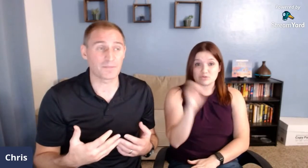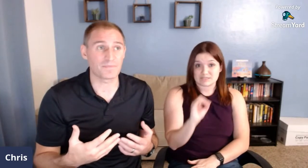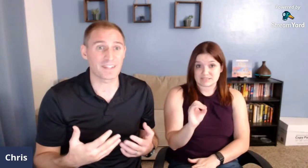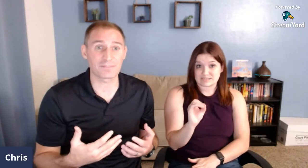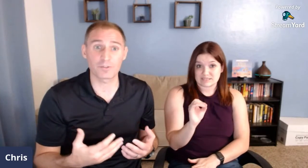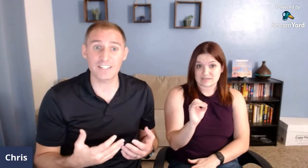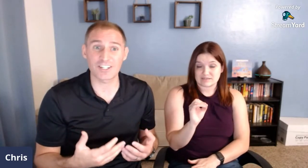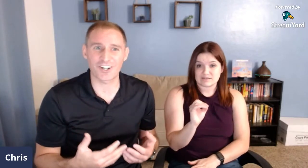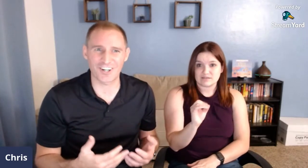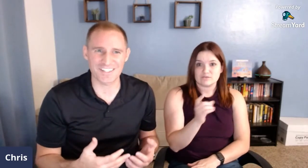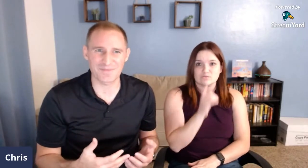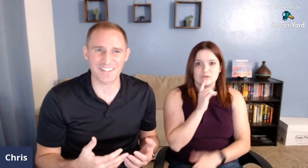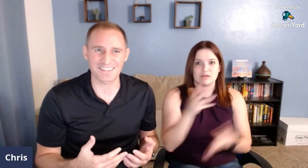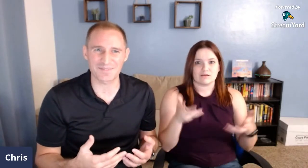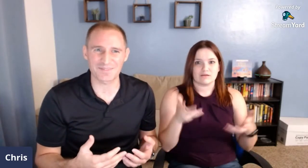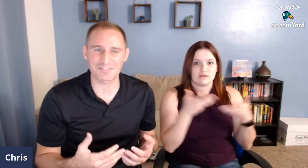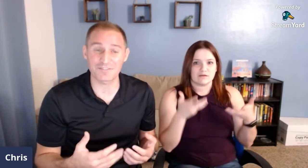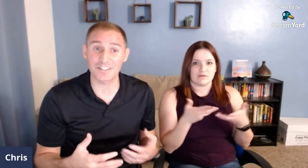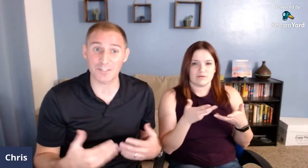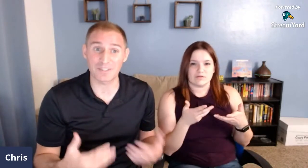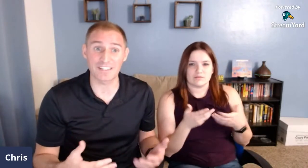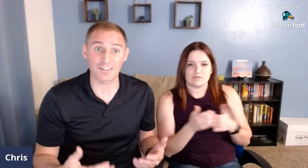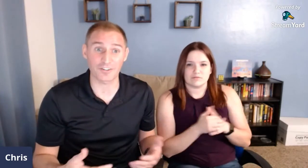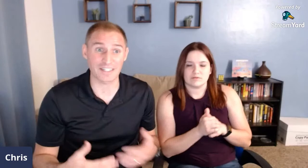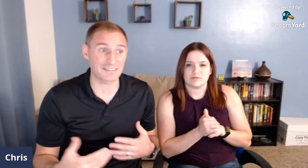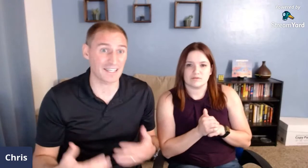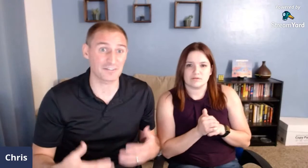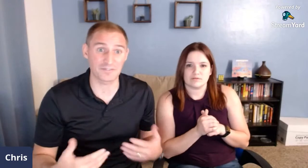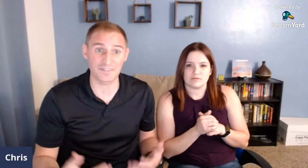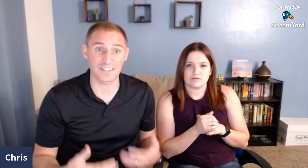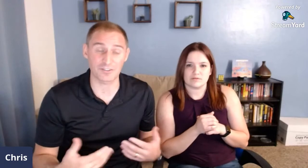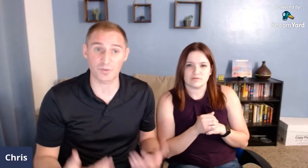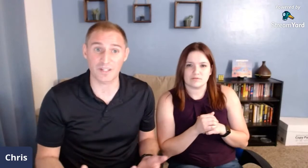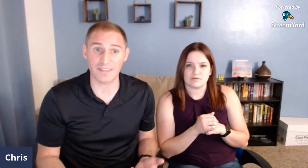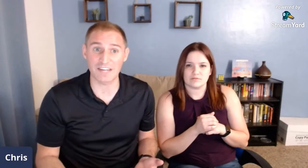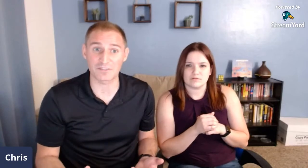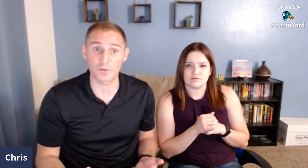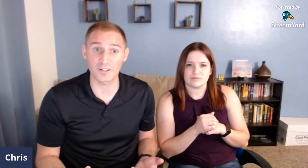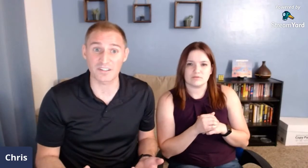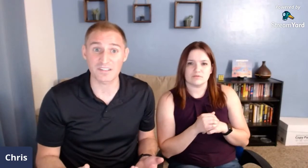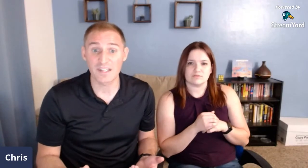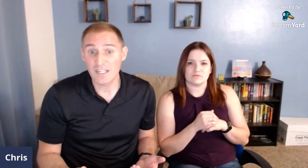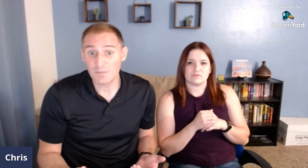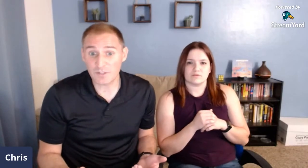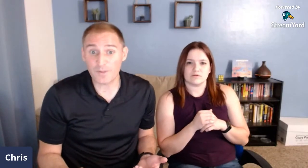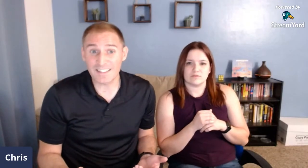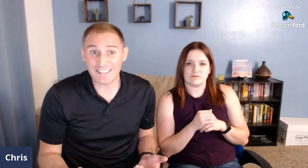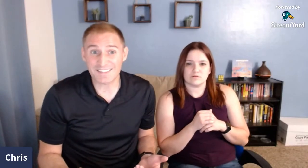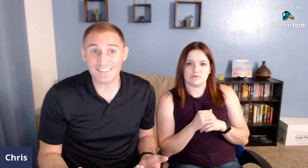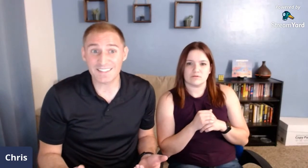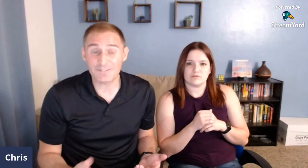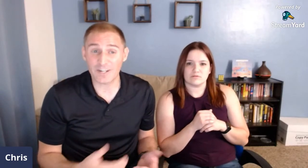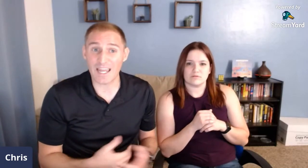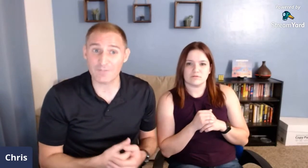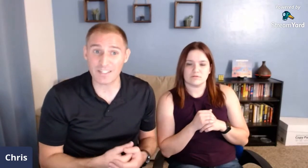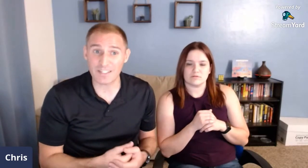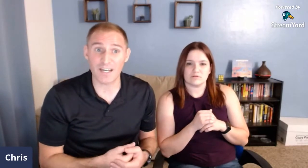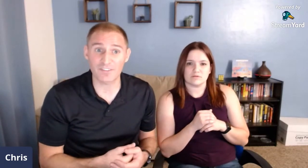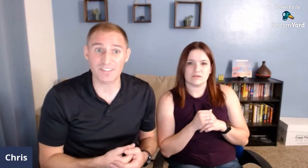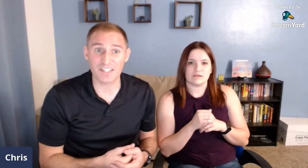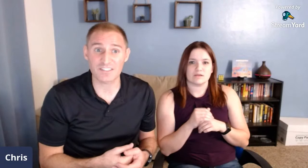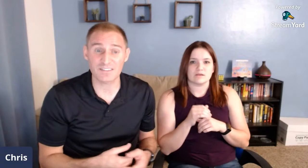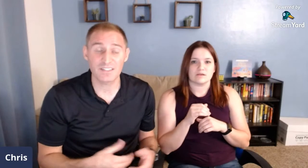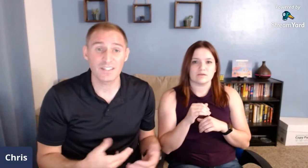And that's really encouraging, because sometimes we feel like we need to learn like 10 or 15 or 20,000 words. But realistically, for